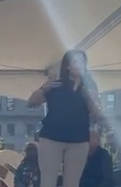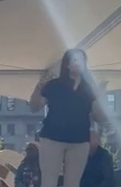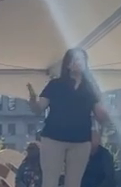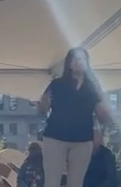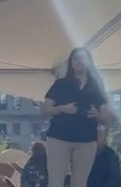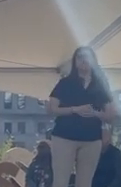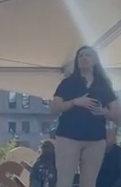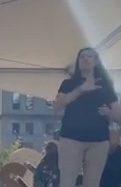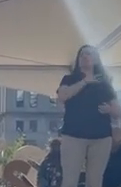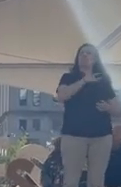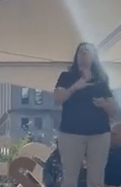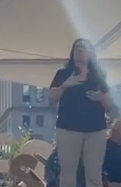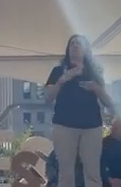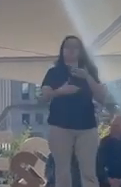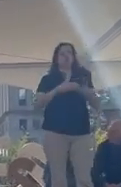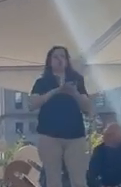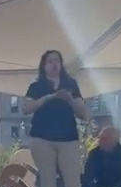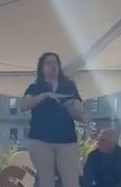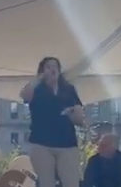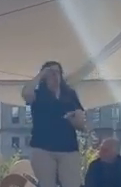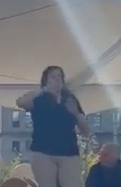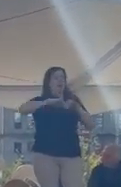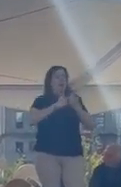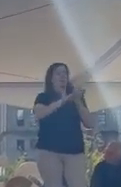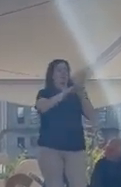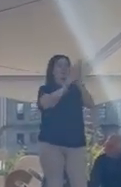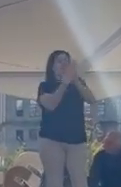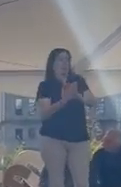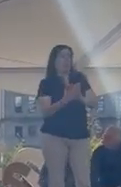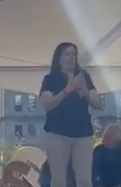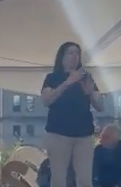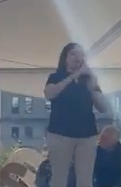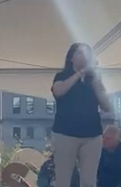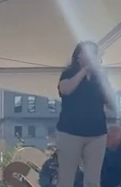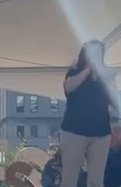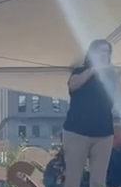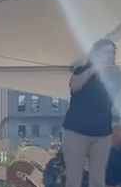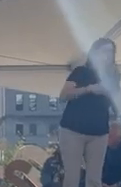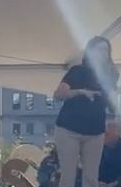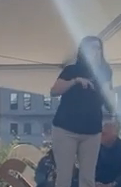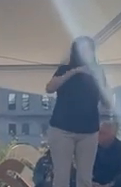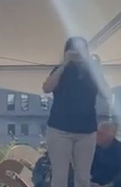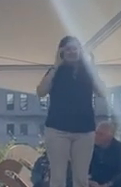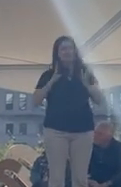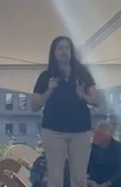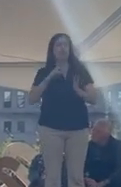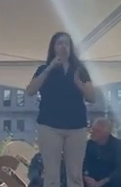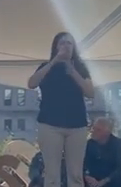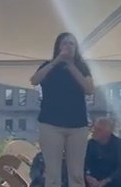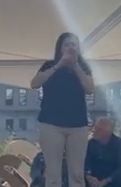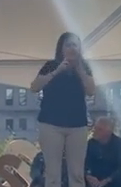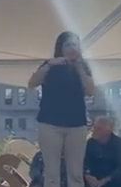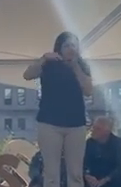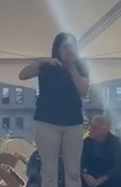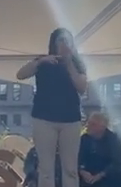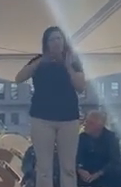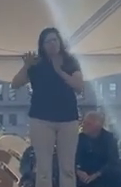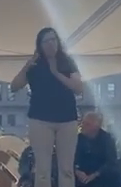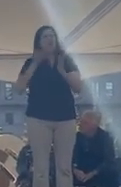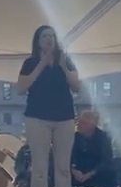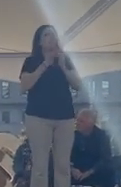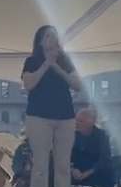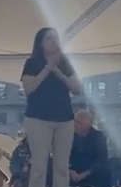Generally, the process of learning to be a choreographer, dancer, or dance teacher is primarily through the programs offered